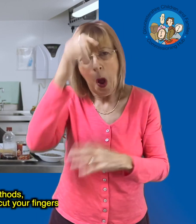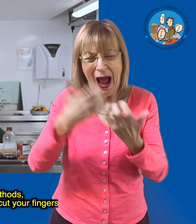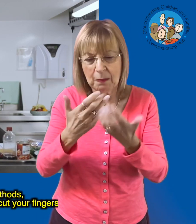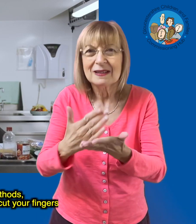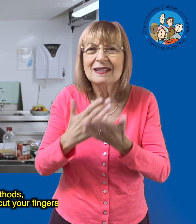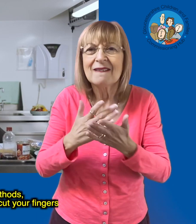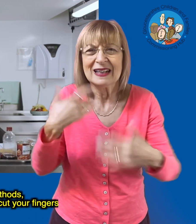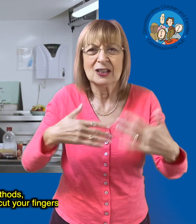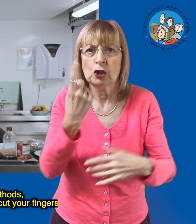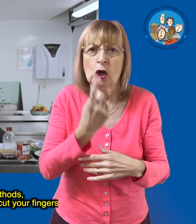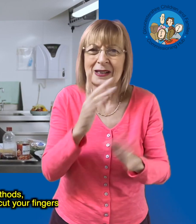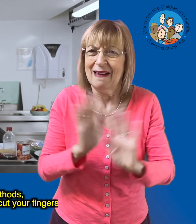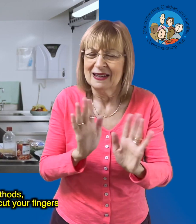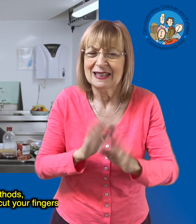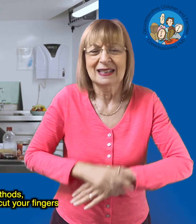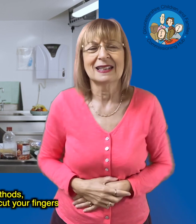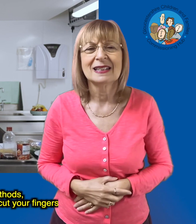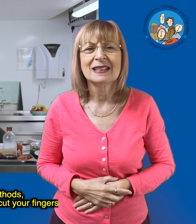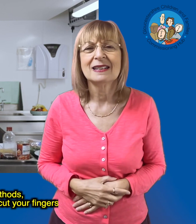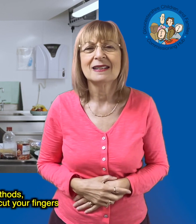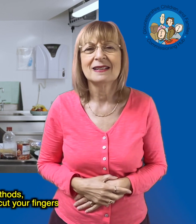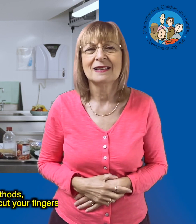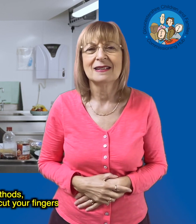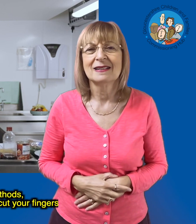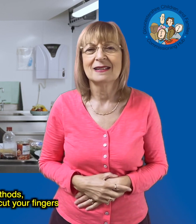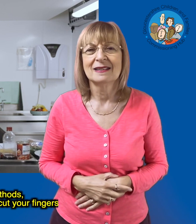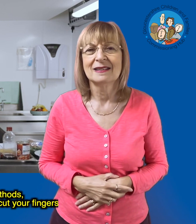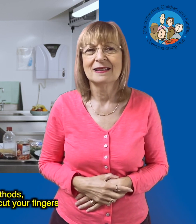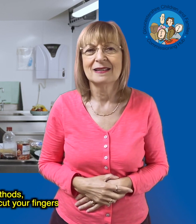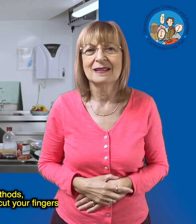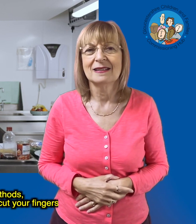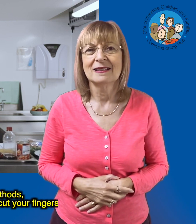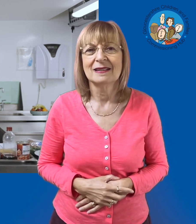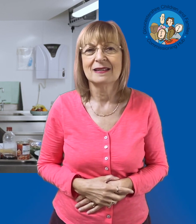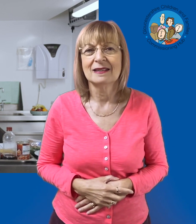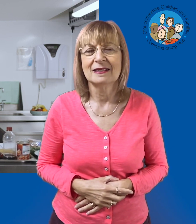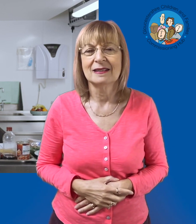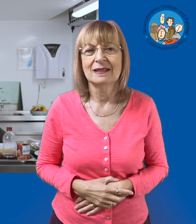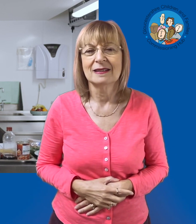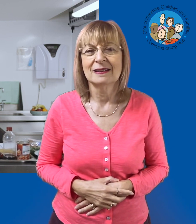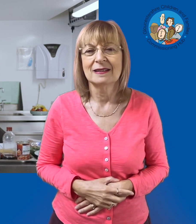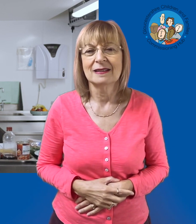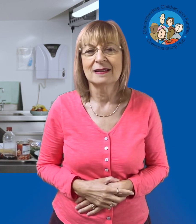to keep it safety in mind, so that you don't injure yourself and cut your fingers.